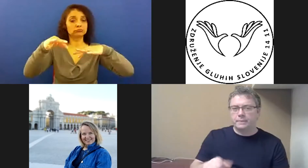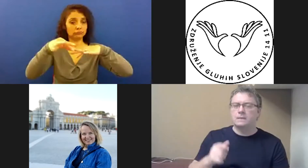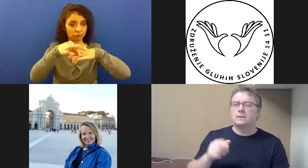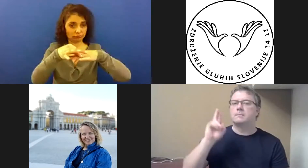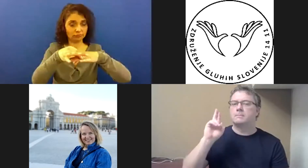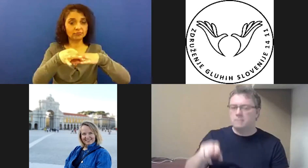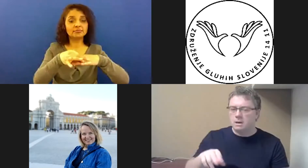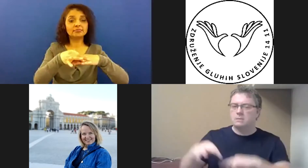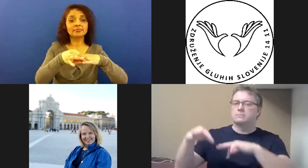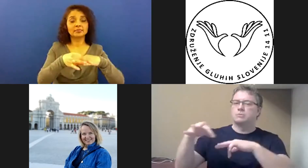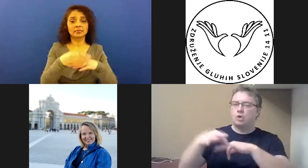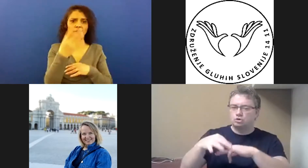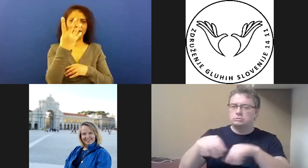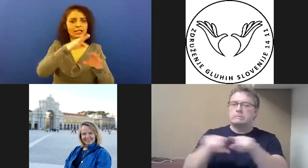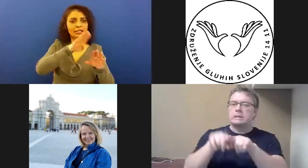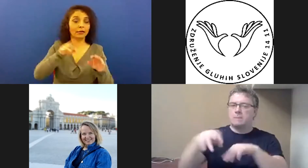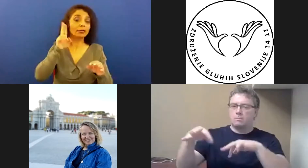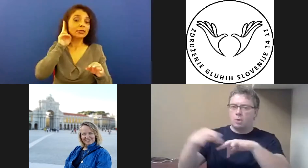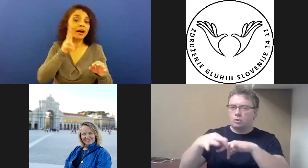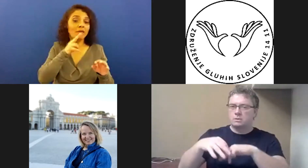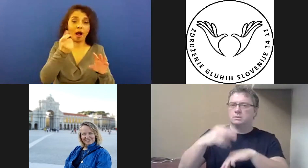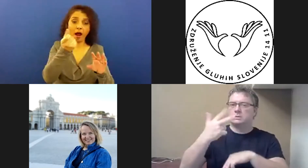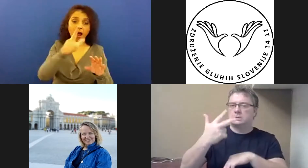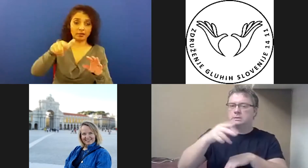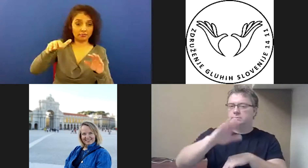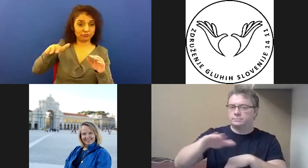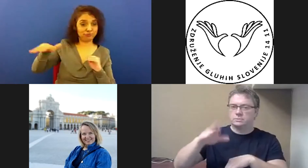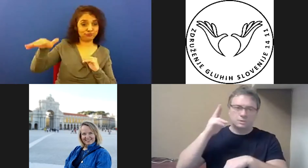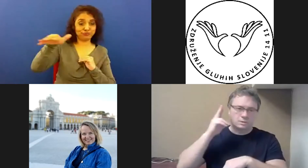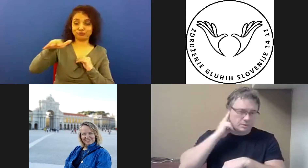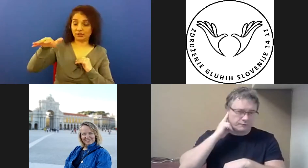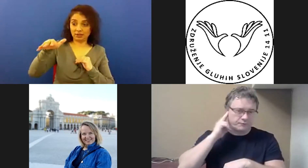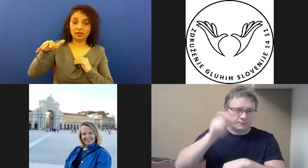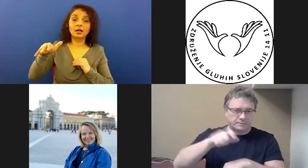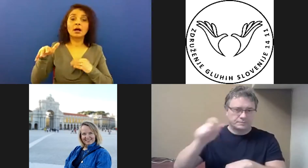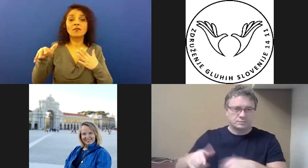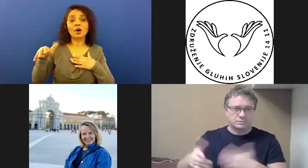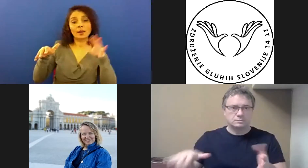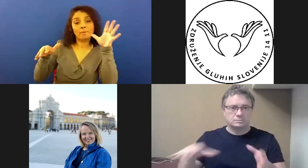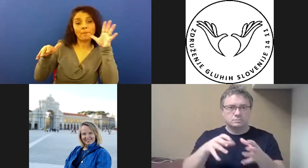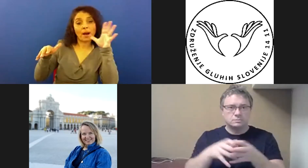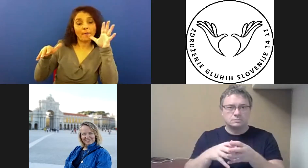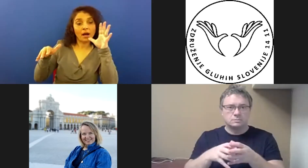My oldest brother already had a wife, three children, all deaf.